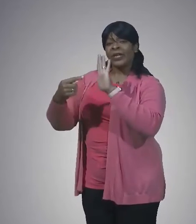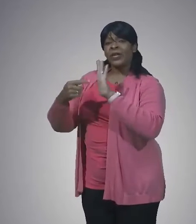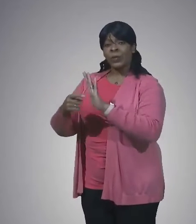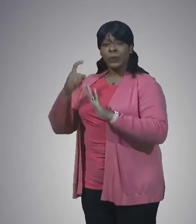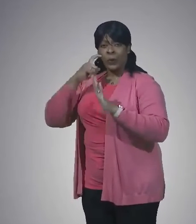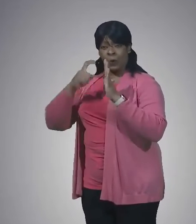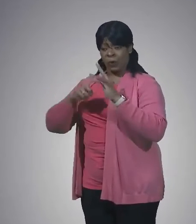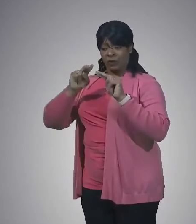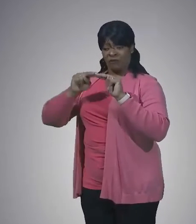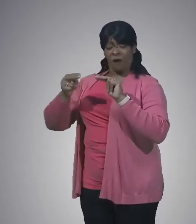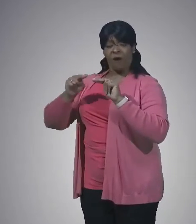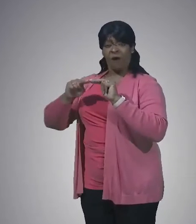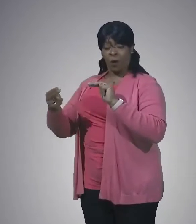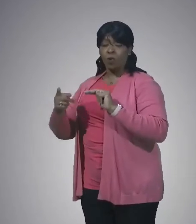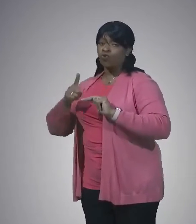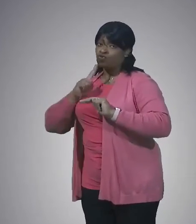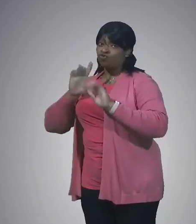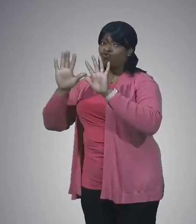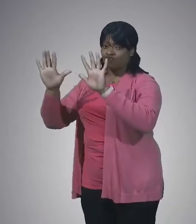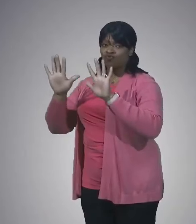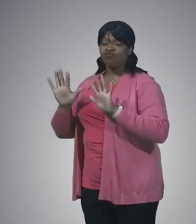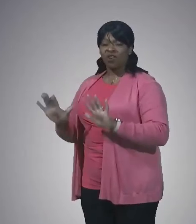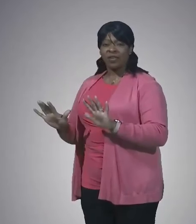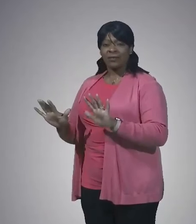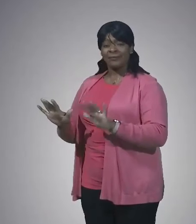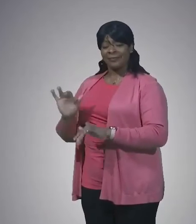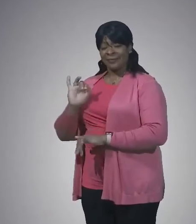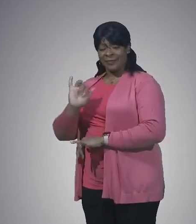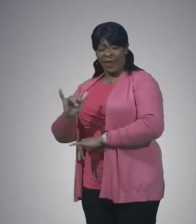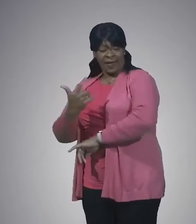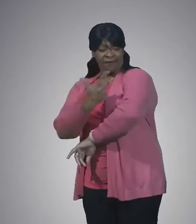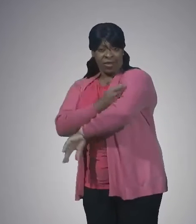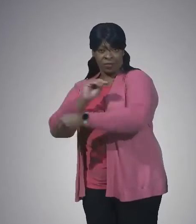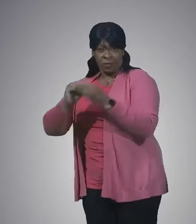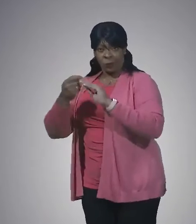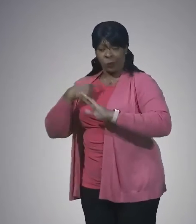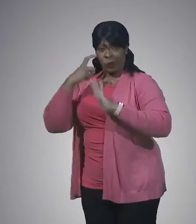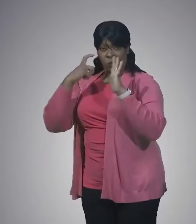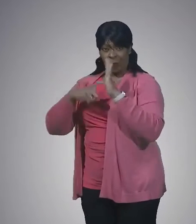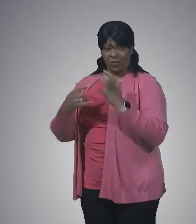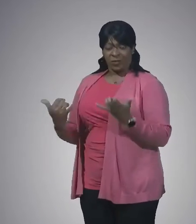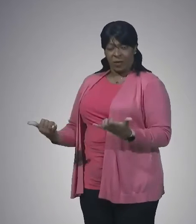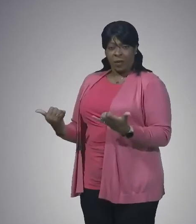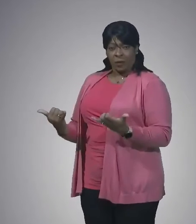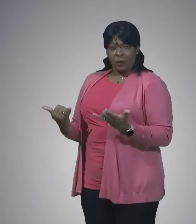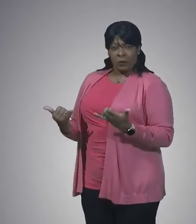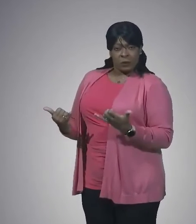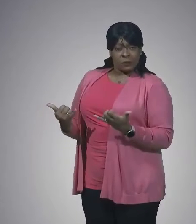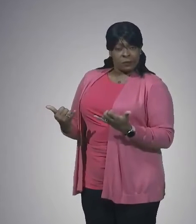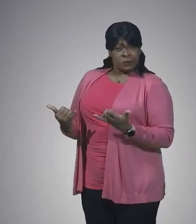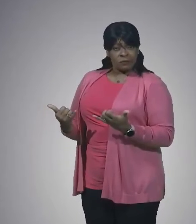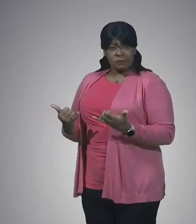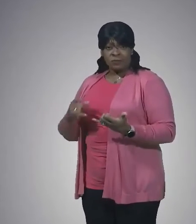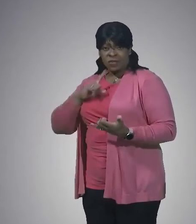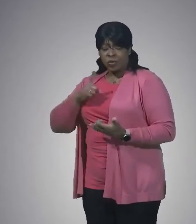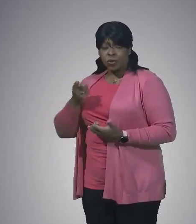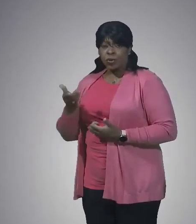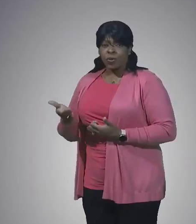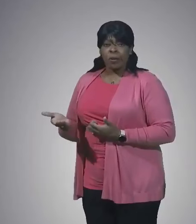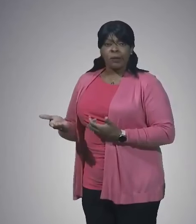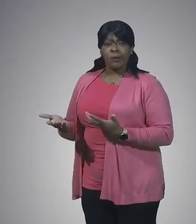which I know is great. With the vaccination rates that we're seeing right now, is there